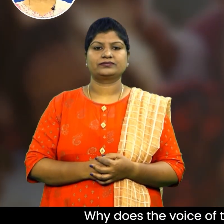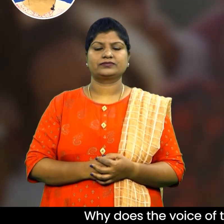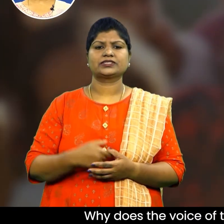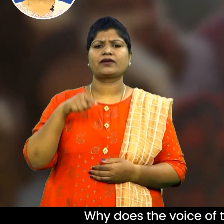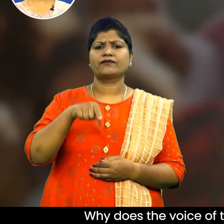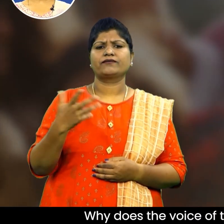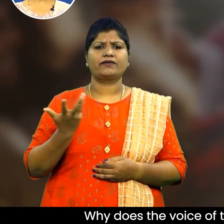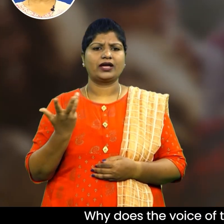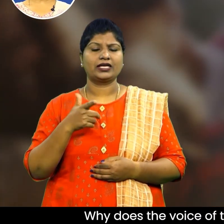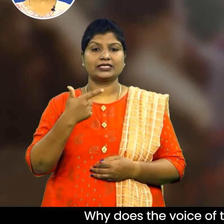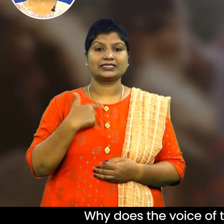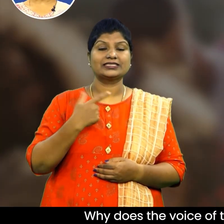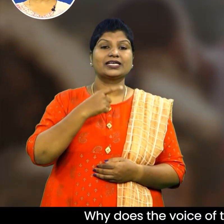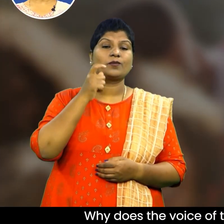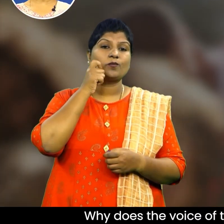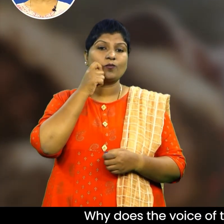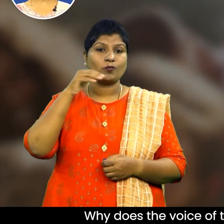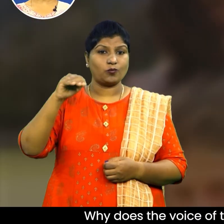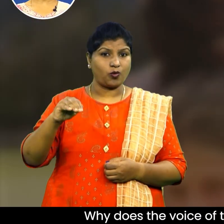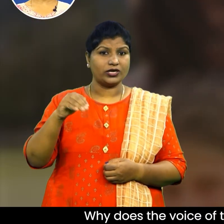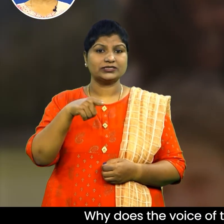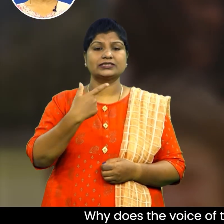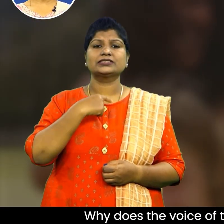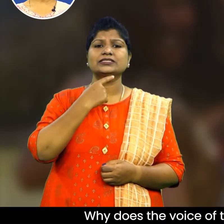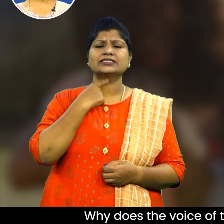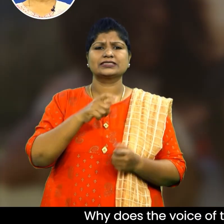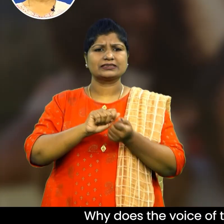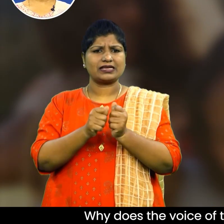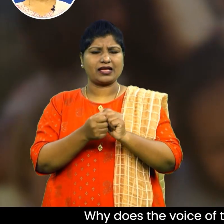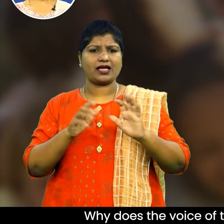Why does the voice of the boys crack during their teenage?